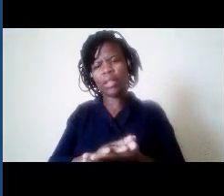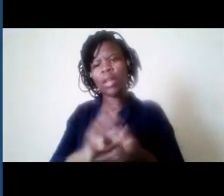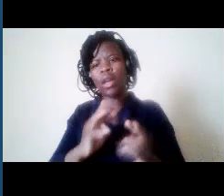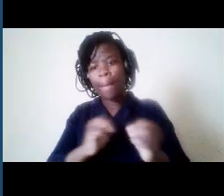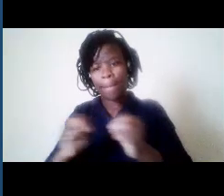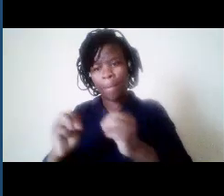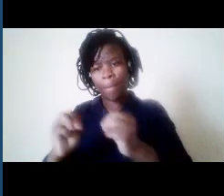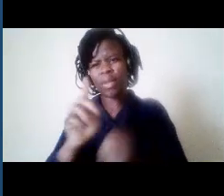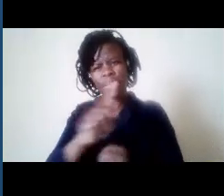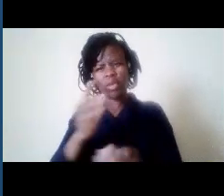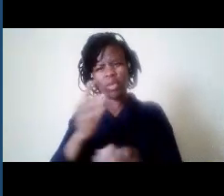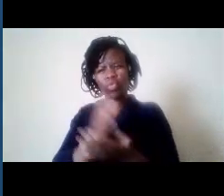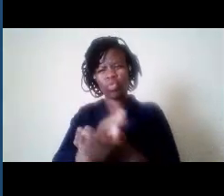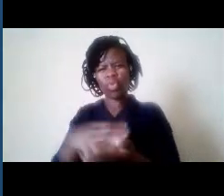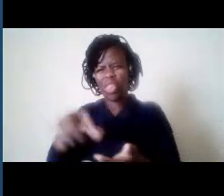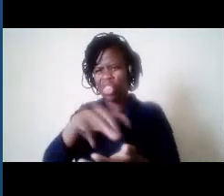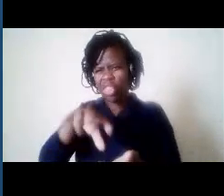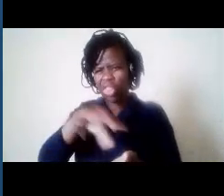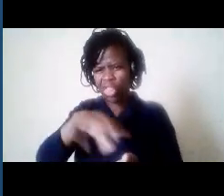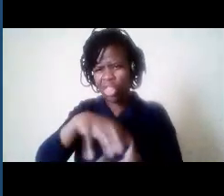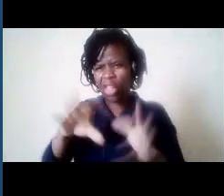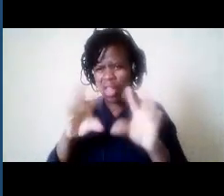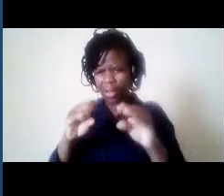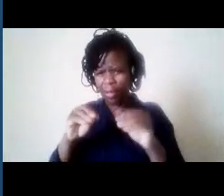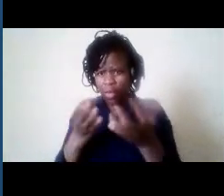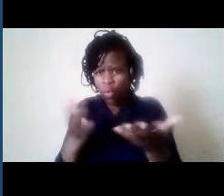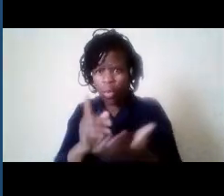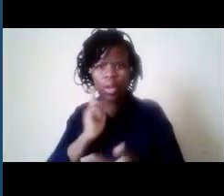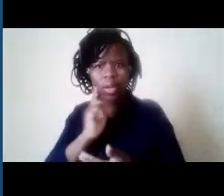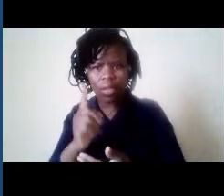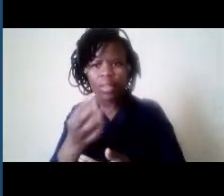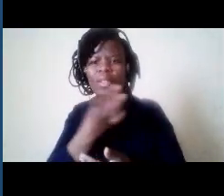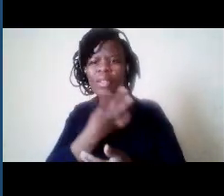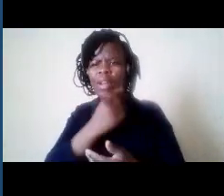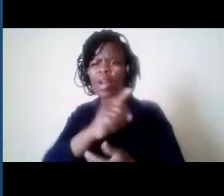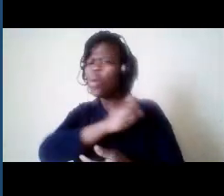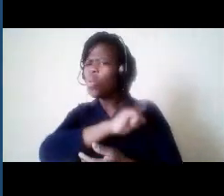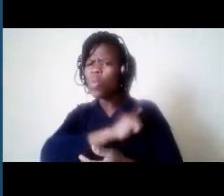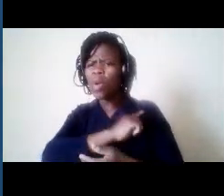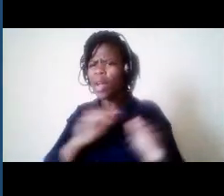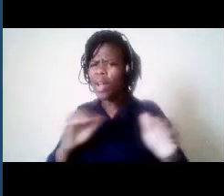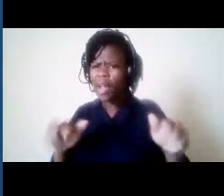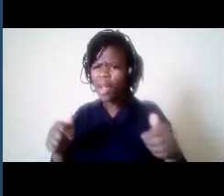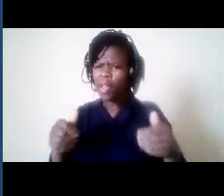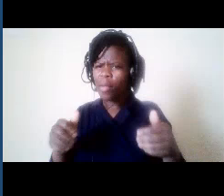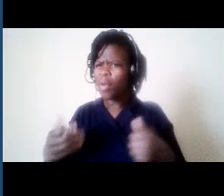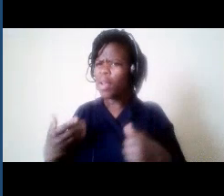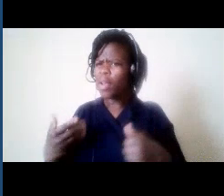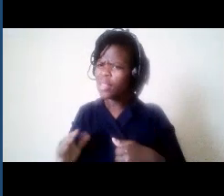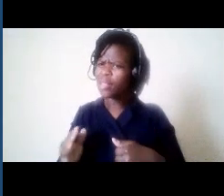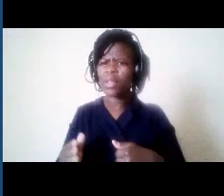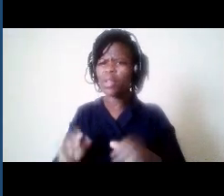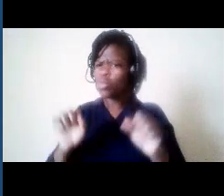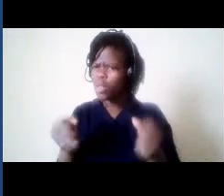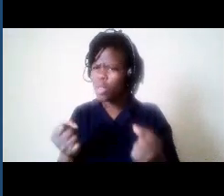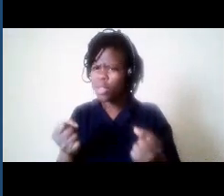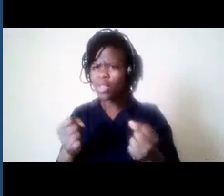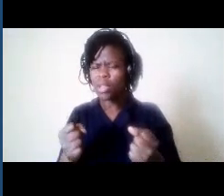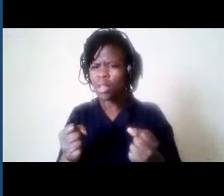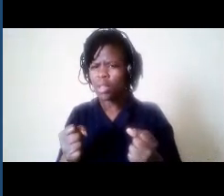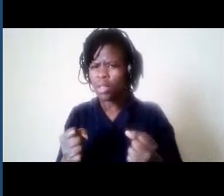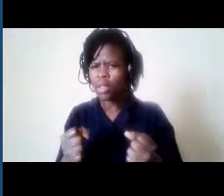confusion where the teacher says, well, why doesn't the boy want to do these things? Why doesn't this young learner want to